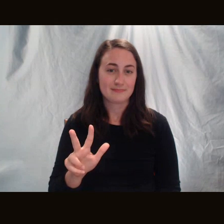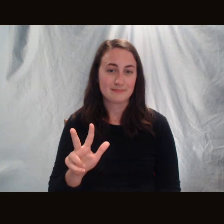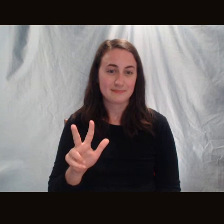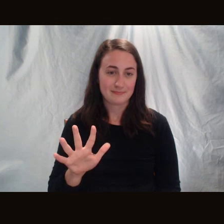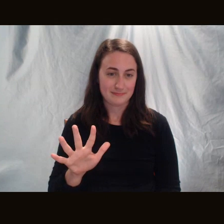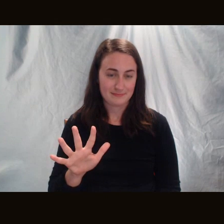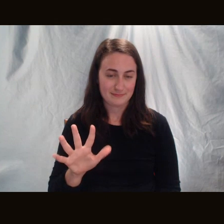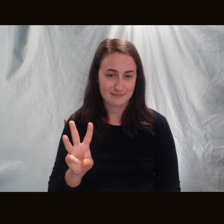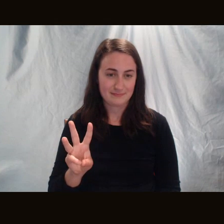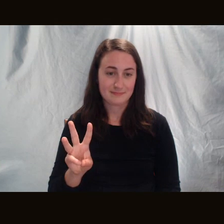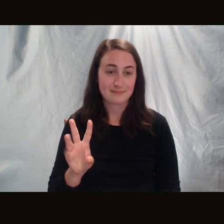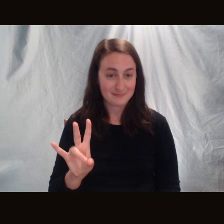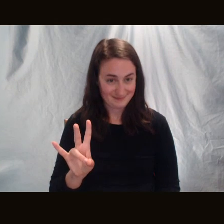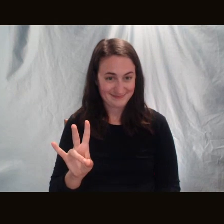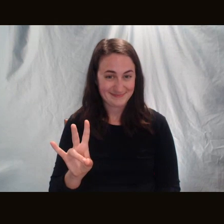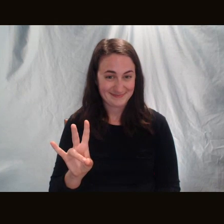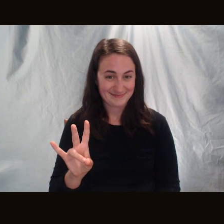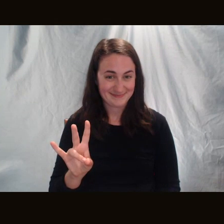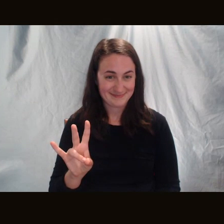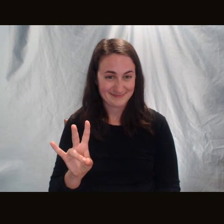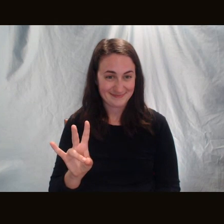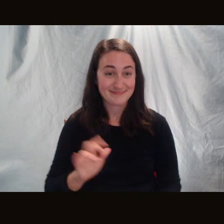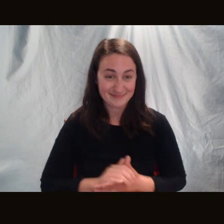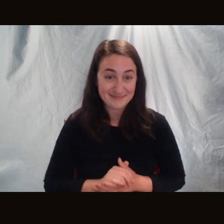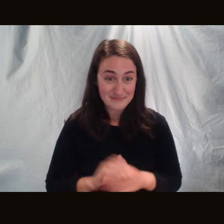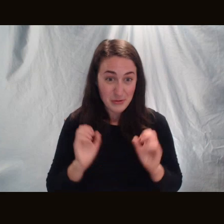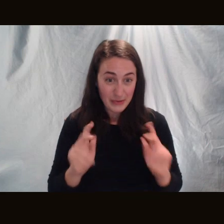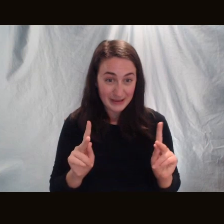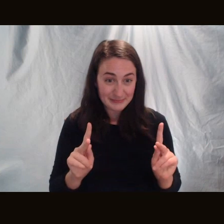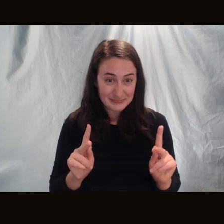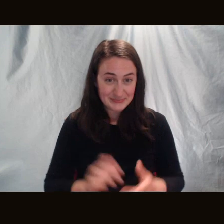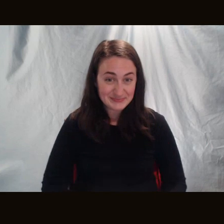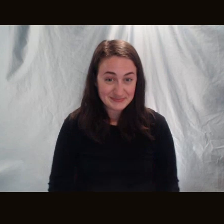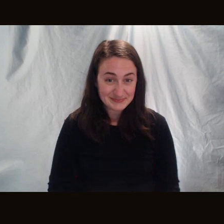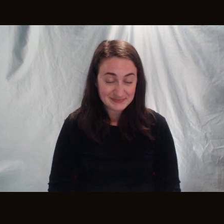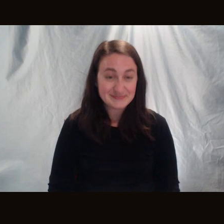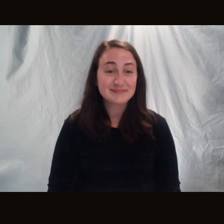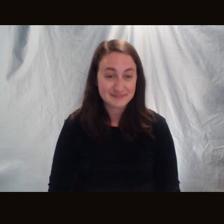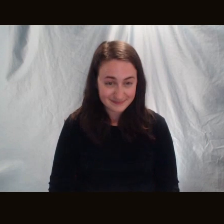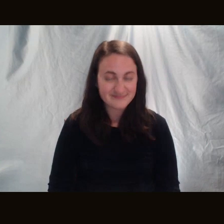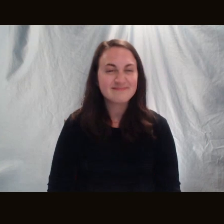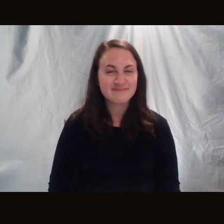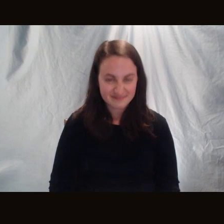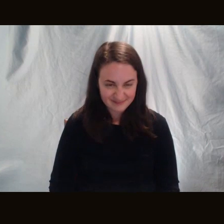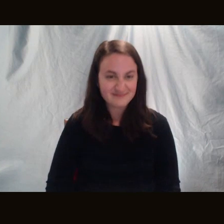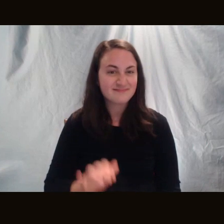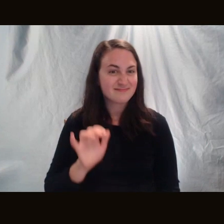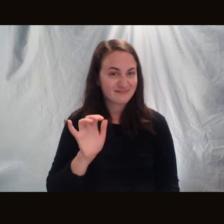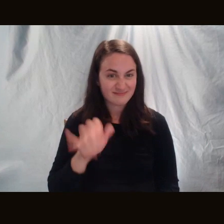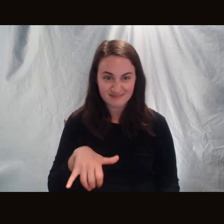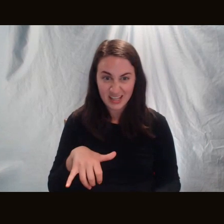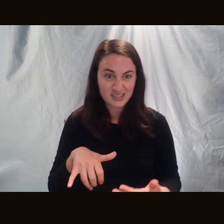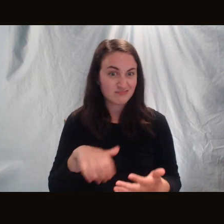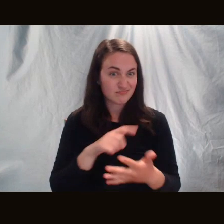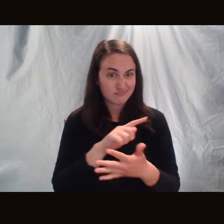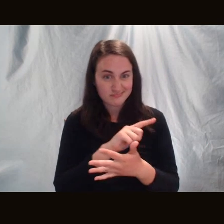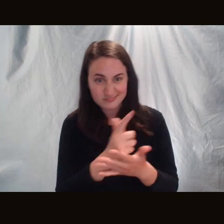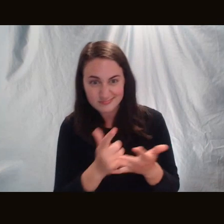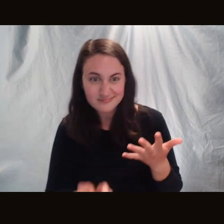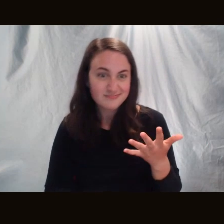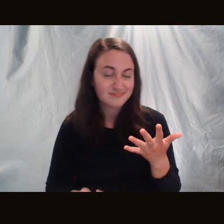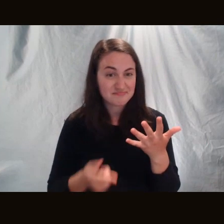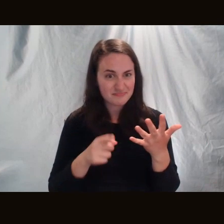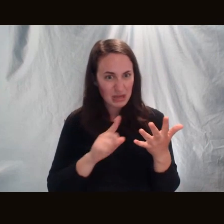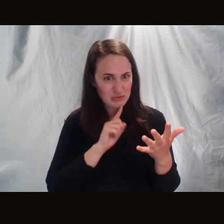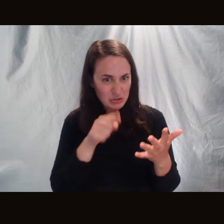3, then 5, 6, 7. Okay? That's how it continues to come together. I know that you're getting more